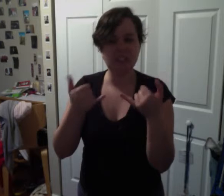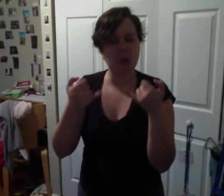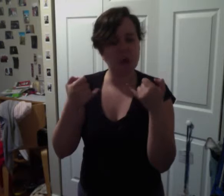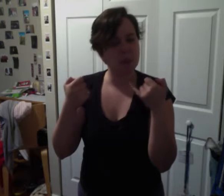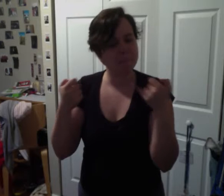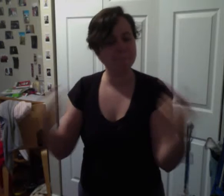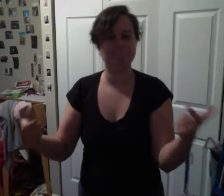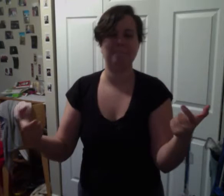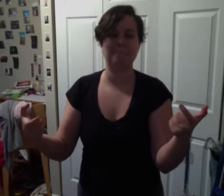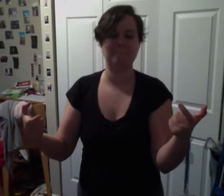voices ever gathered.